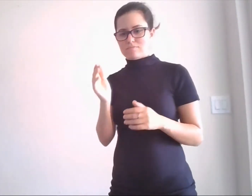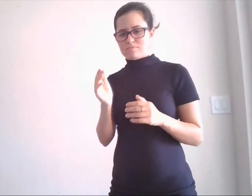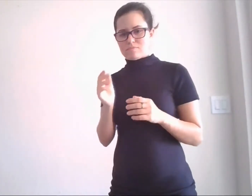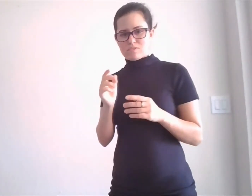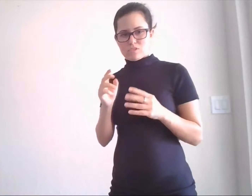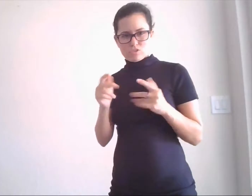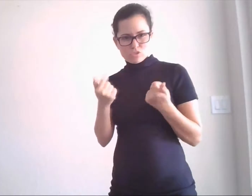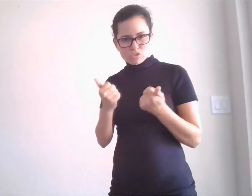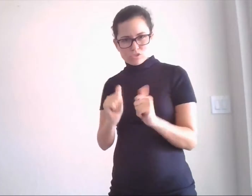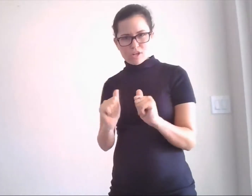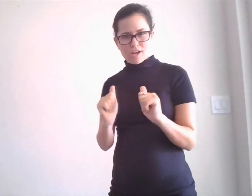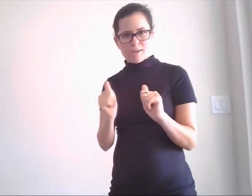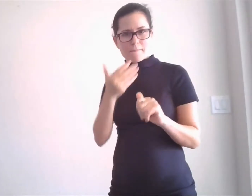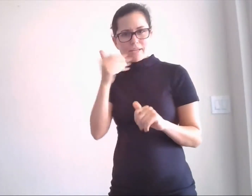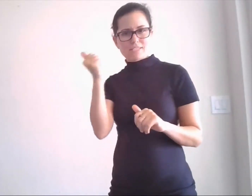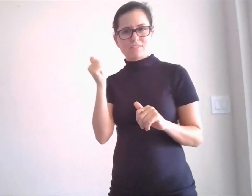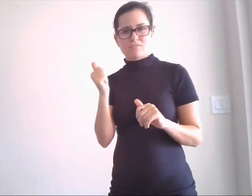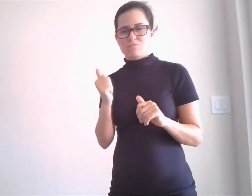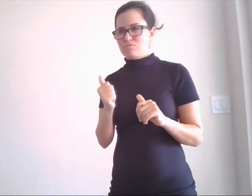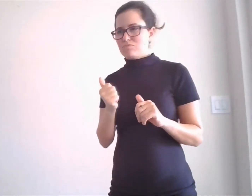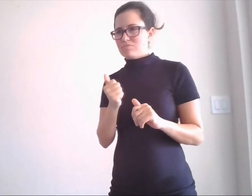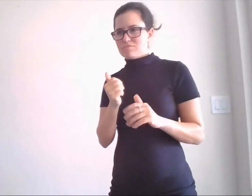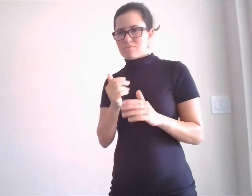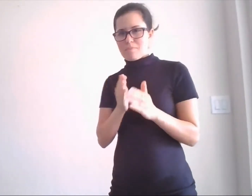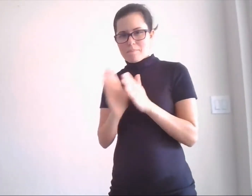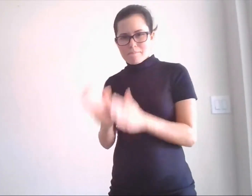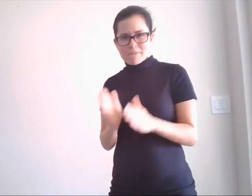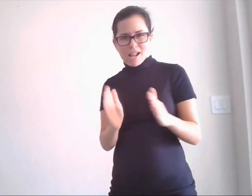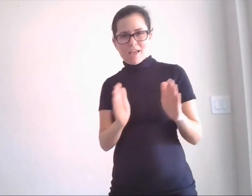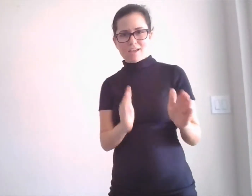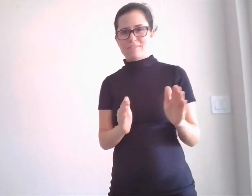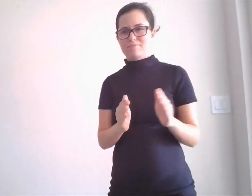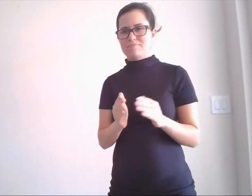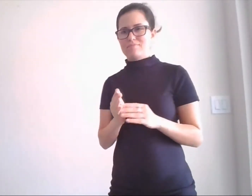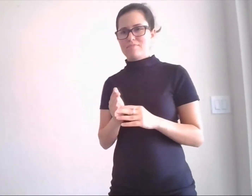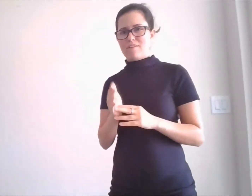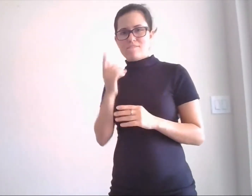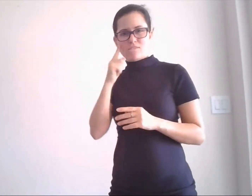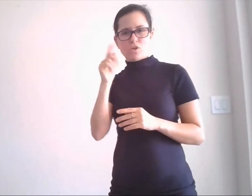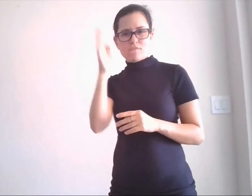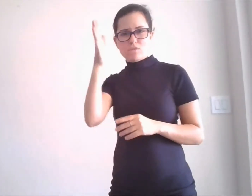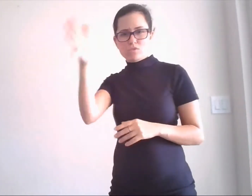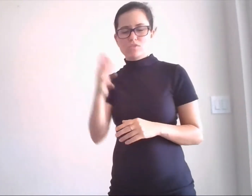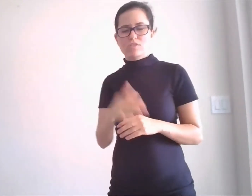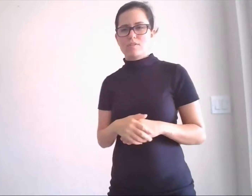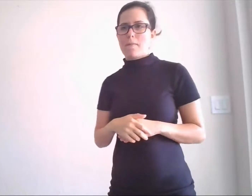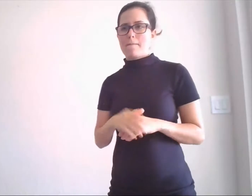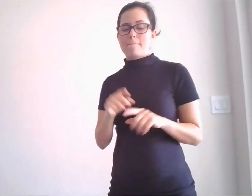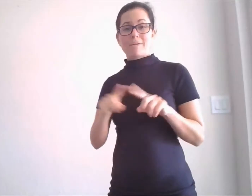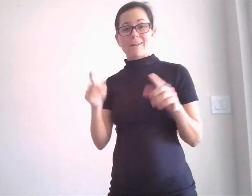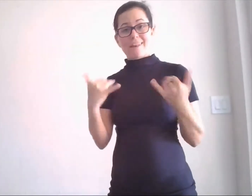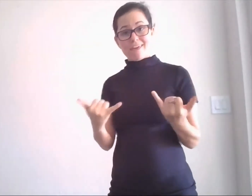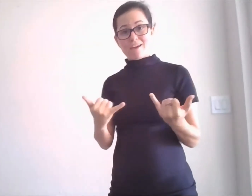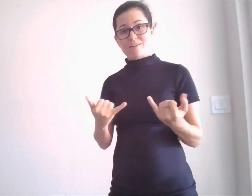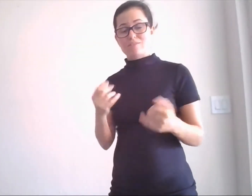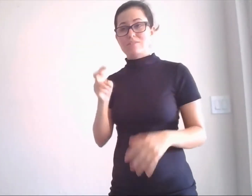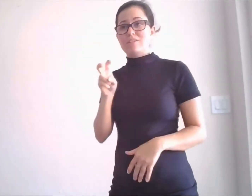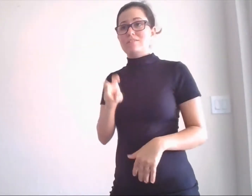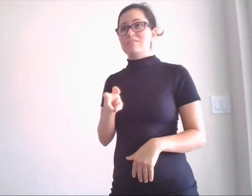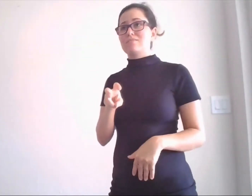like, what else? Now what? What else? Now I can control everything with my